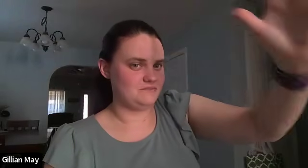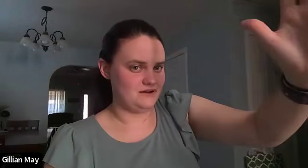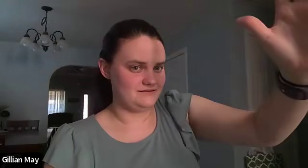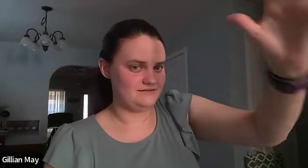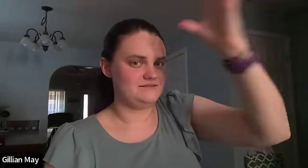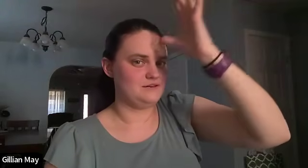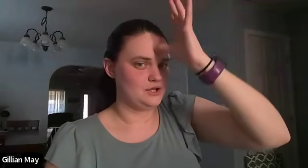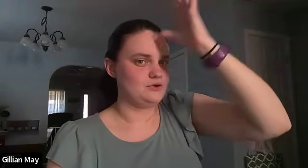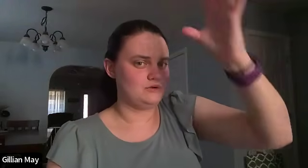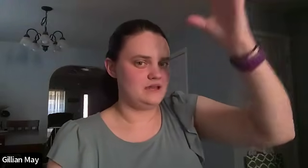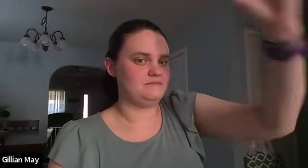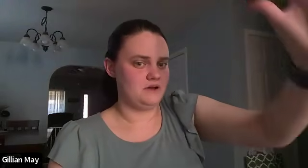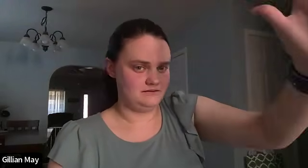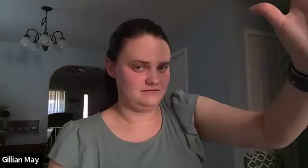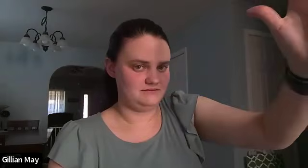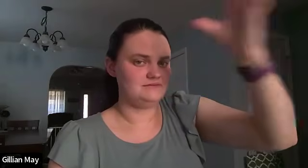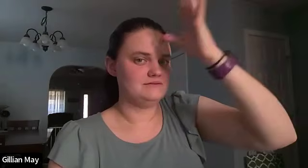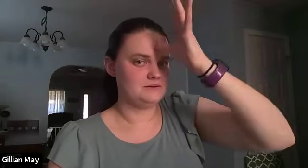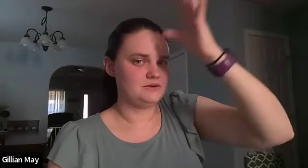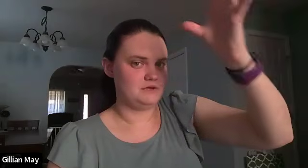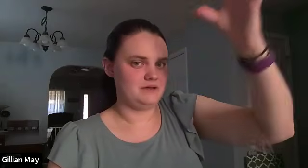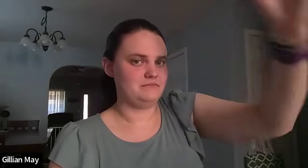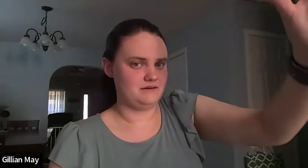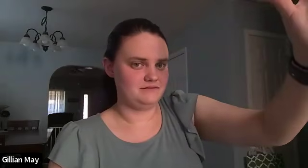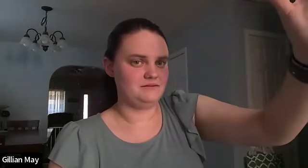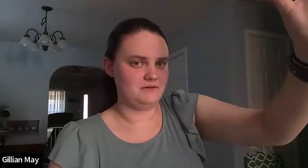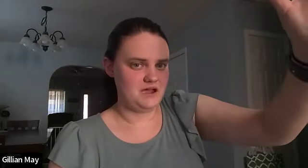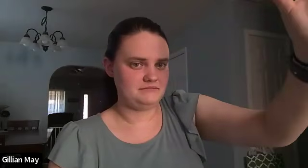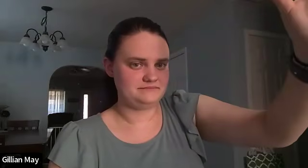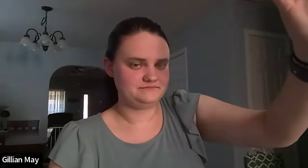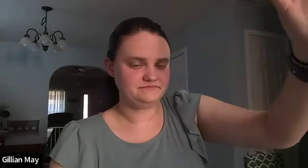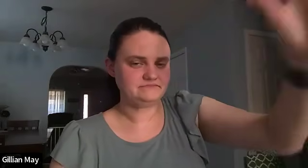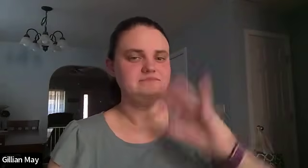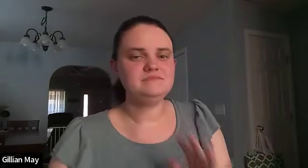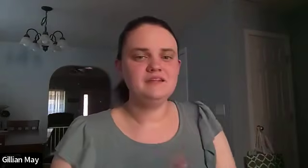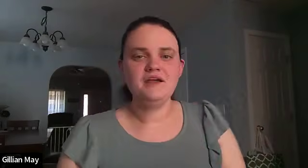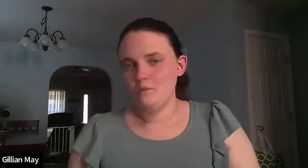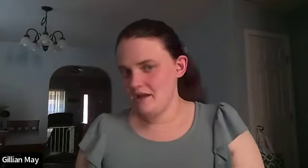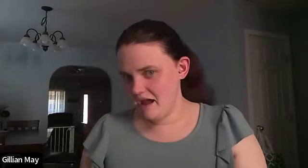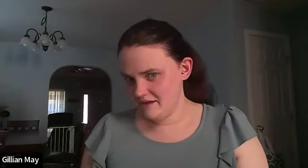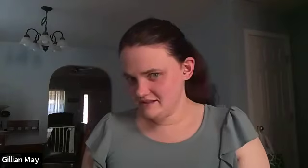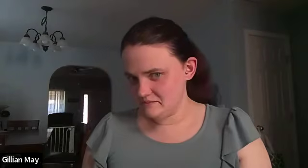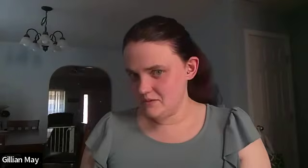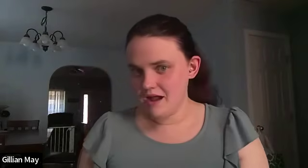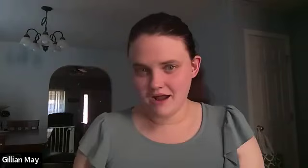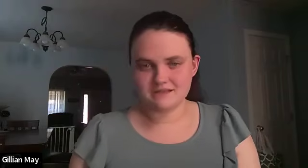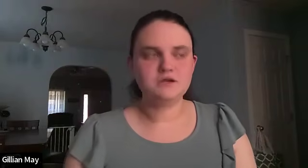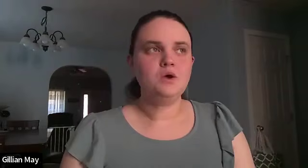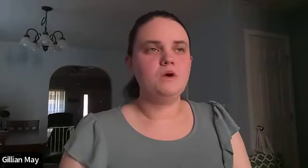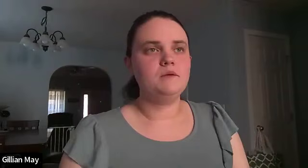Grandpa, grandpa, grandpa. Okay. We have had some people ask, what about